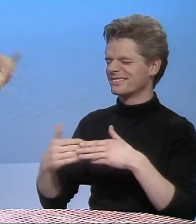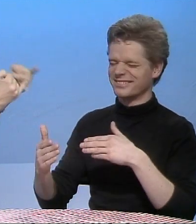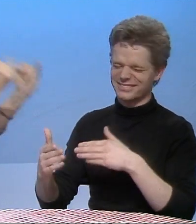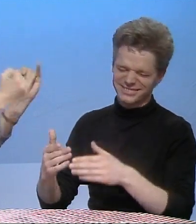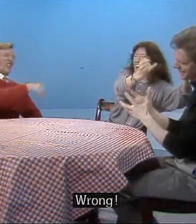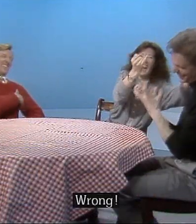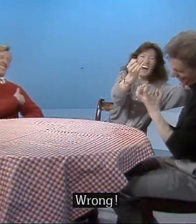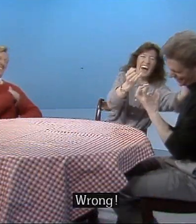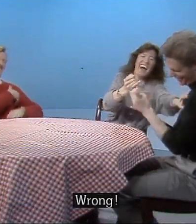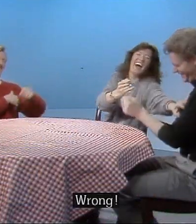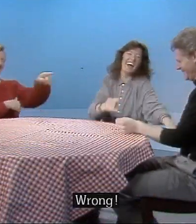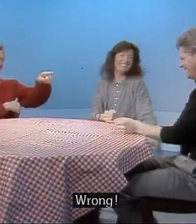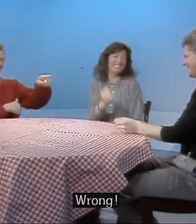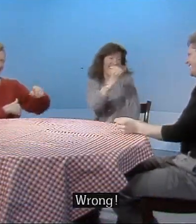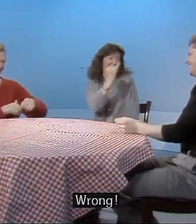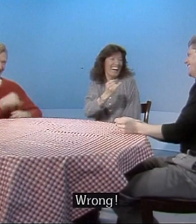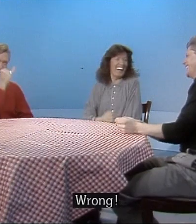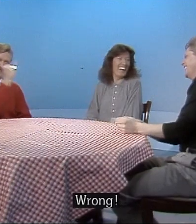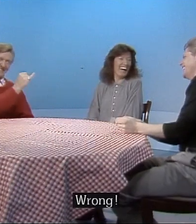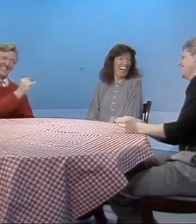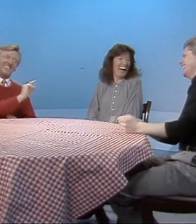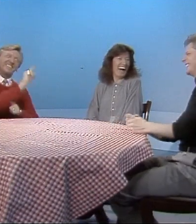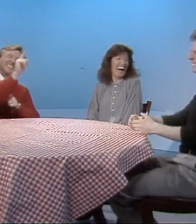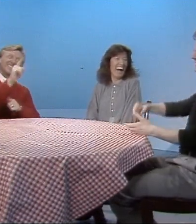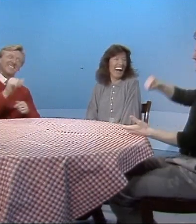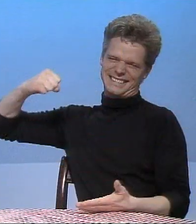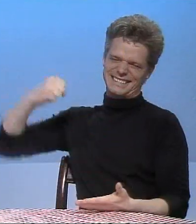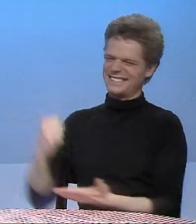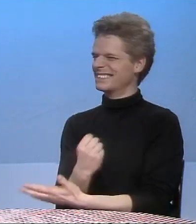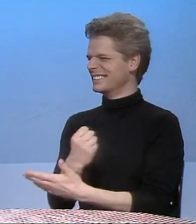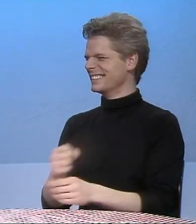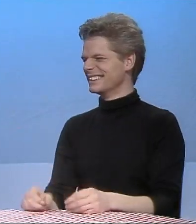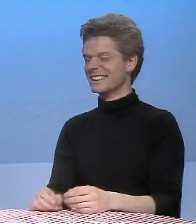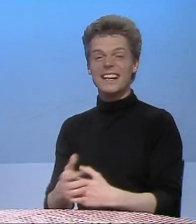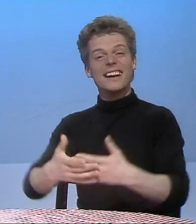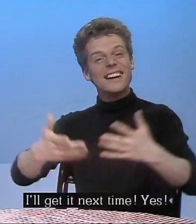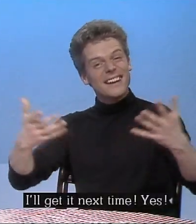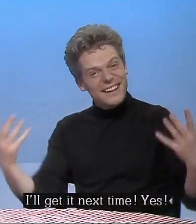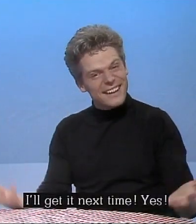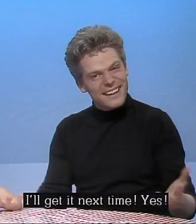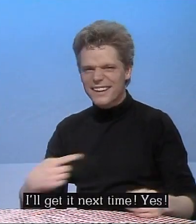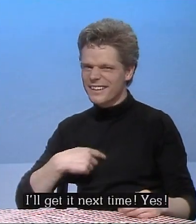No. Wrong. You're hopeless. Wrong. Ah, you're wrong. Maybe next dash it. time. But I'll get it next